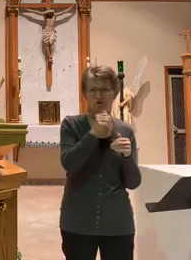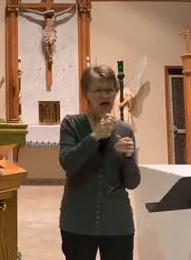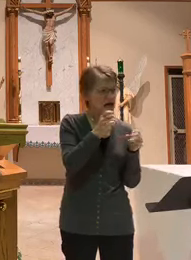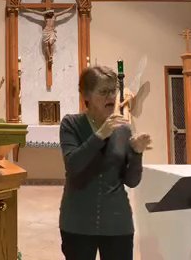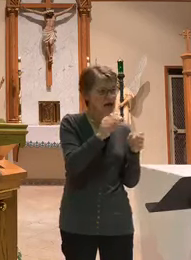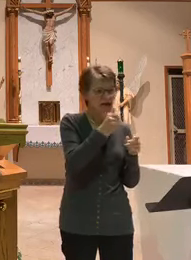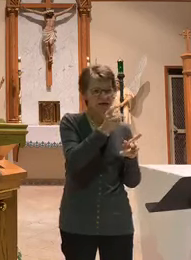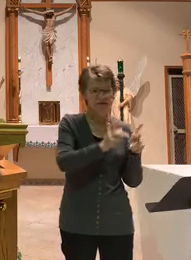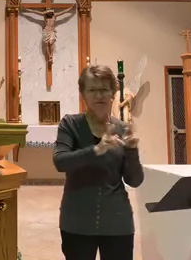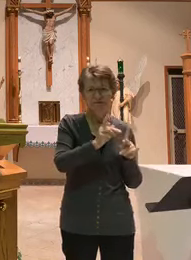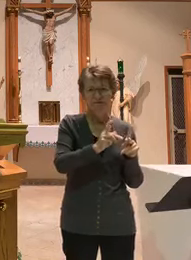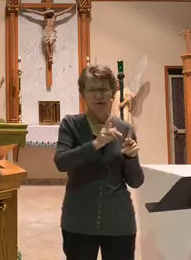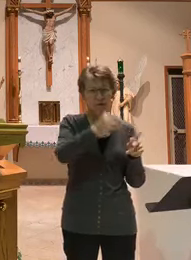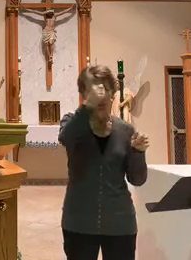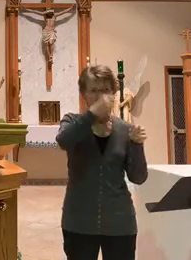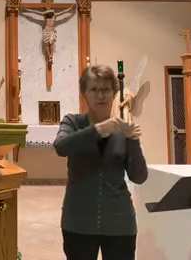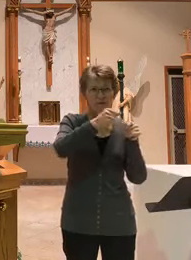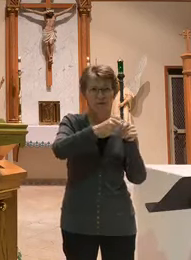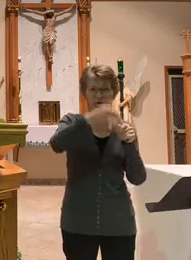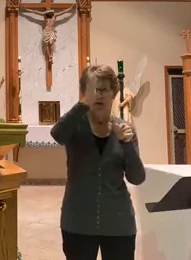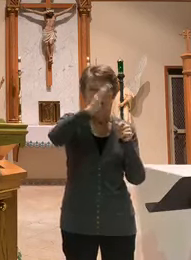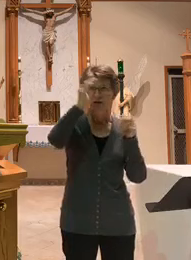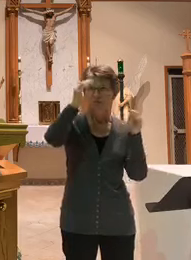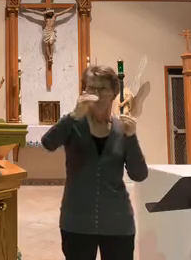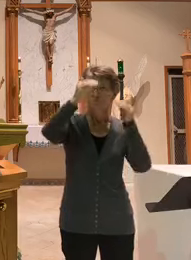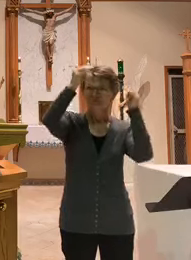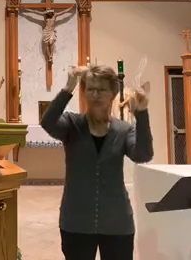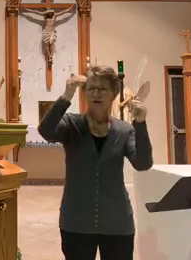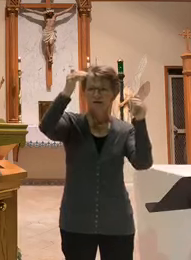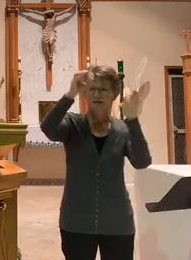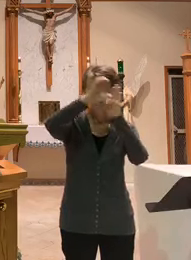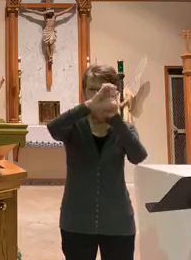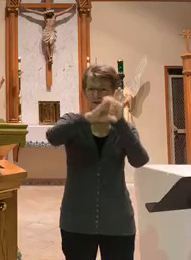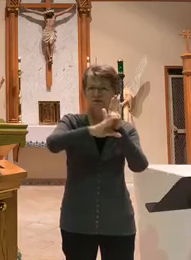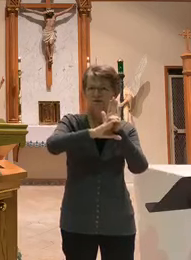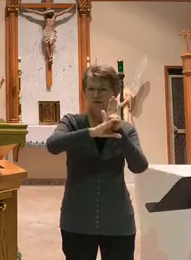High's covenant, and overlook faults.